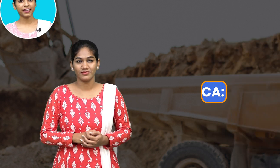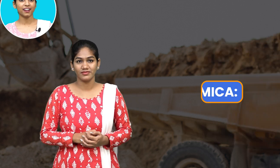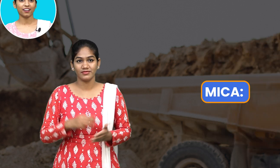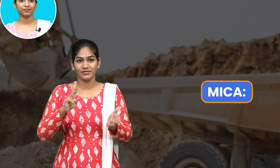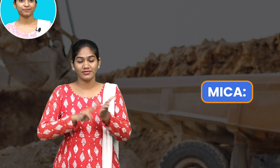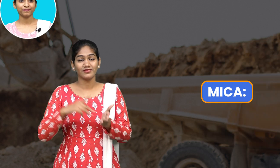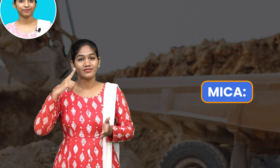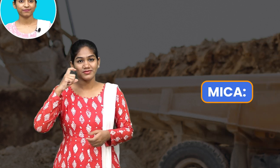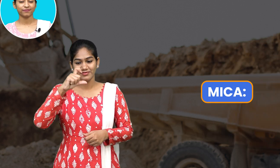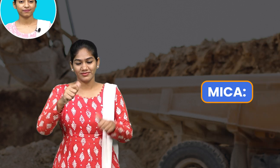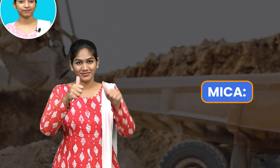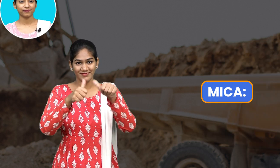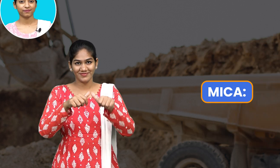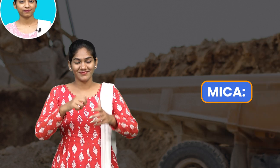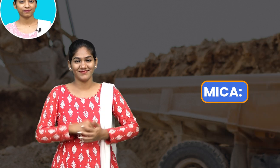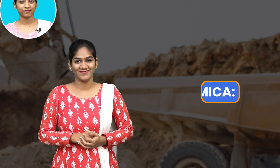Mica.